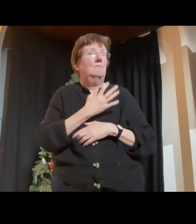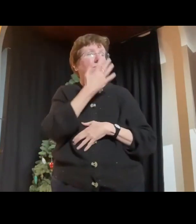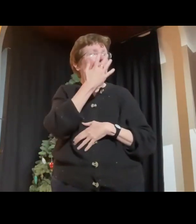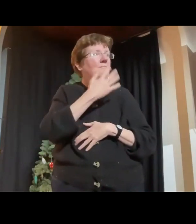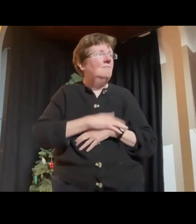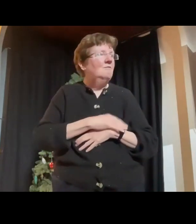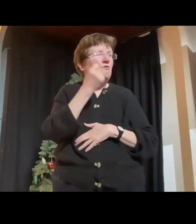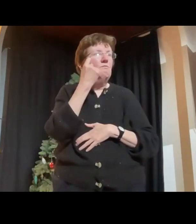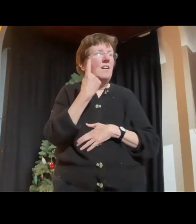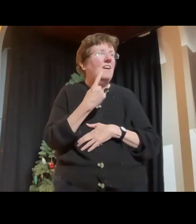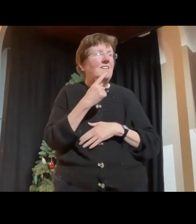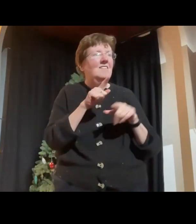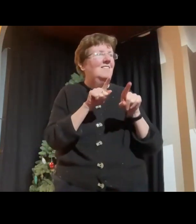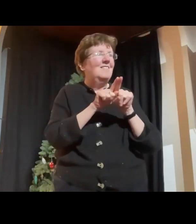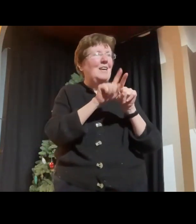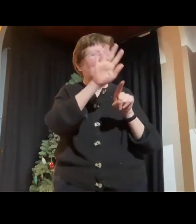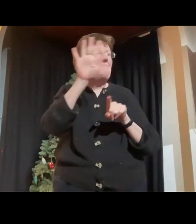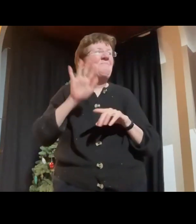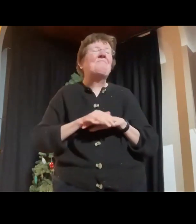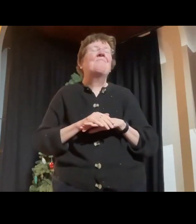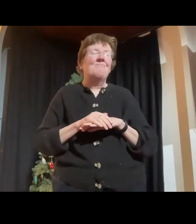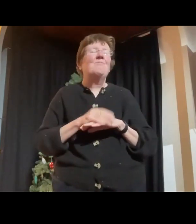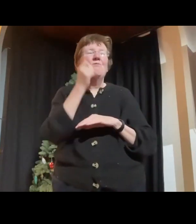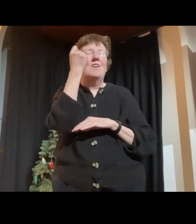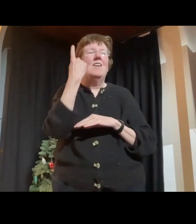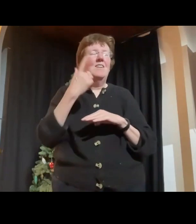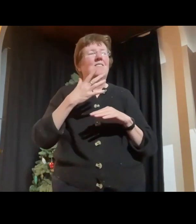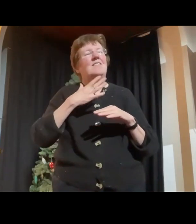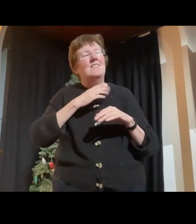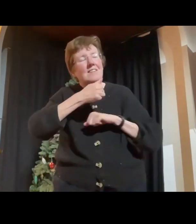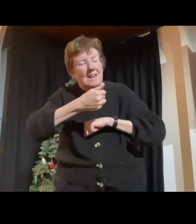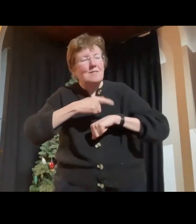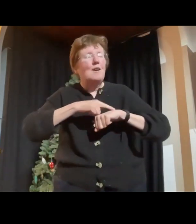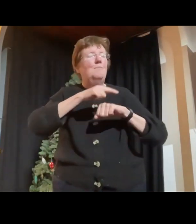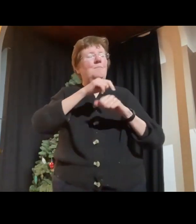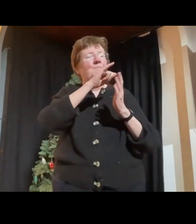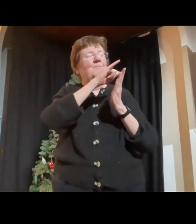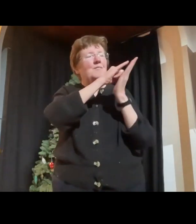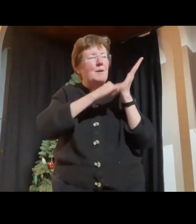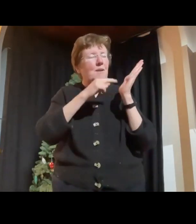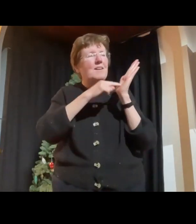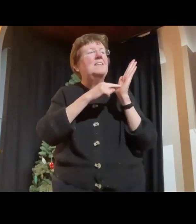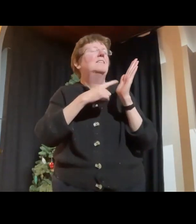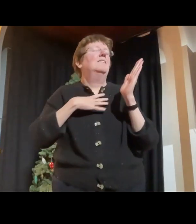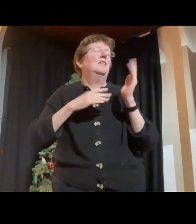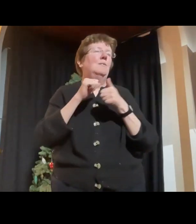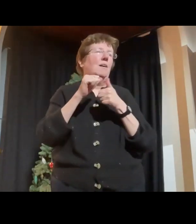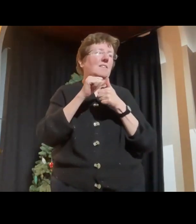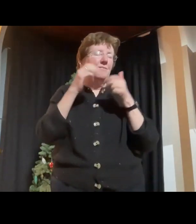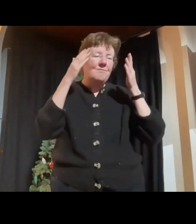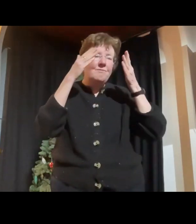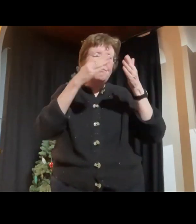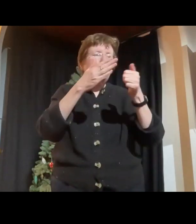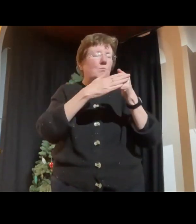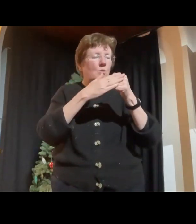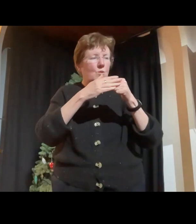language bases and the teachers and councils were quite embarrassed by the results of our first report. So that's where we realised, okay, this next time in